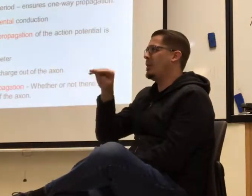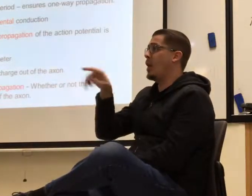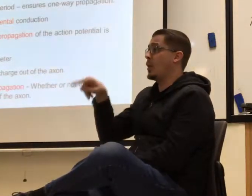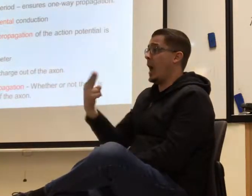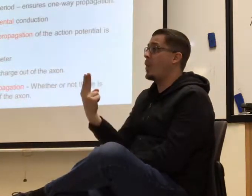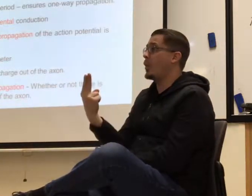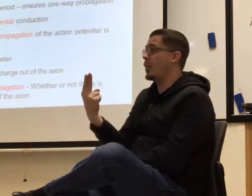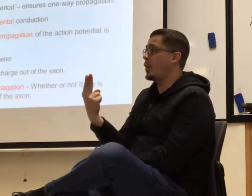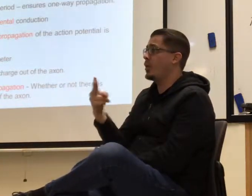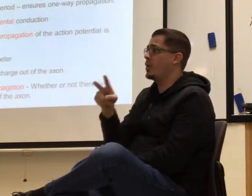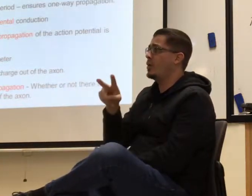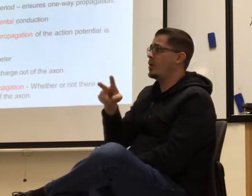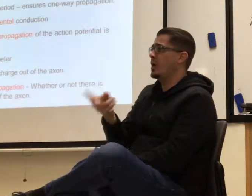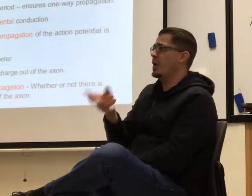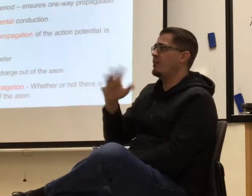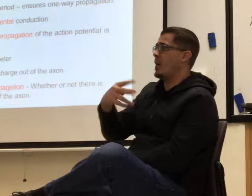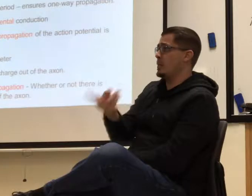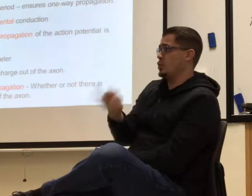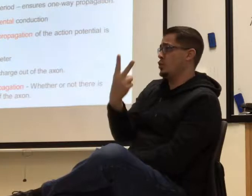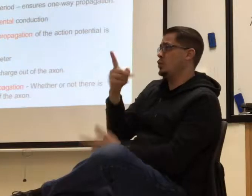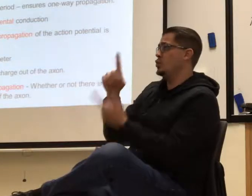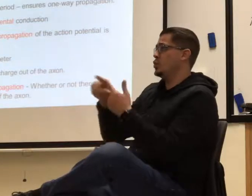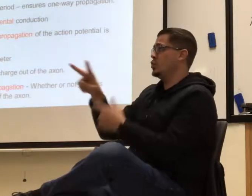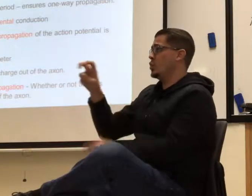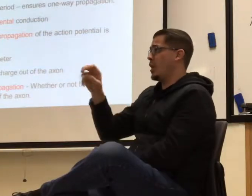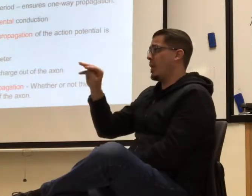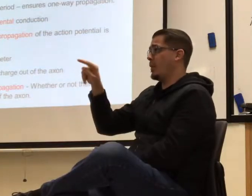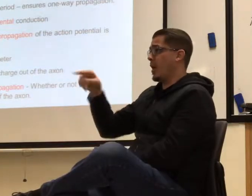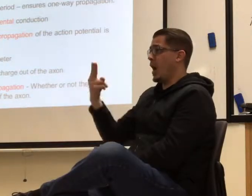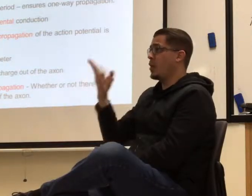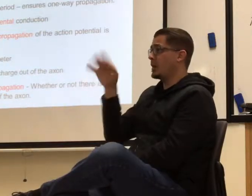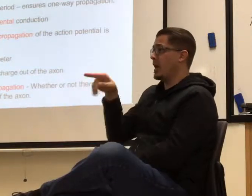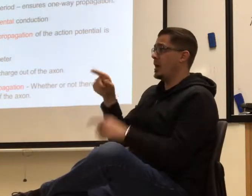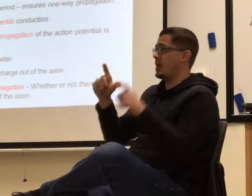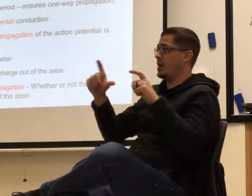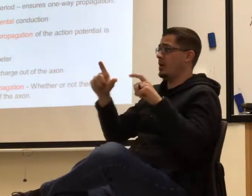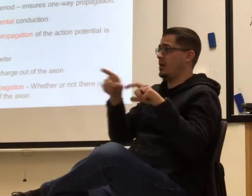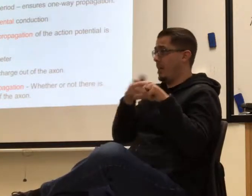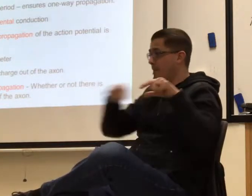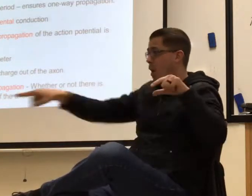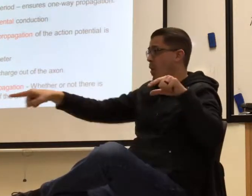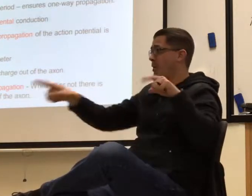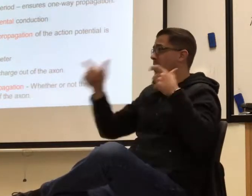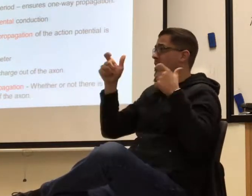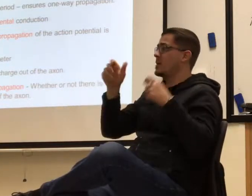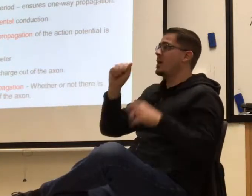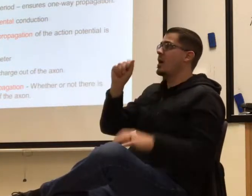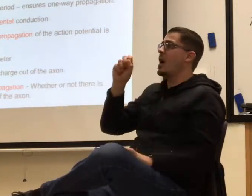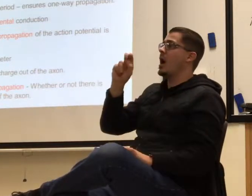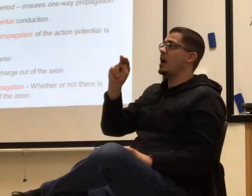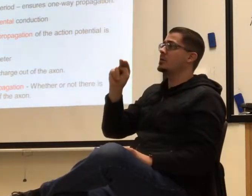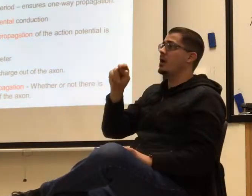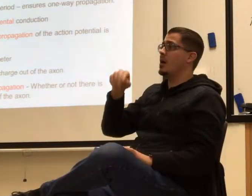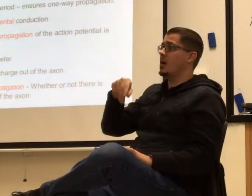hour, okay, that these things can travel. Axon diameter is one determinant. The